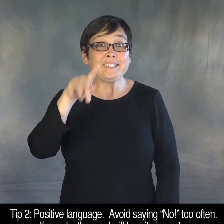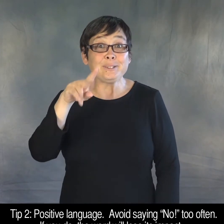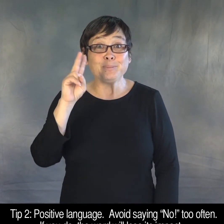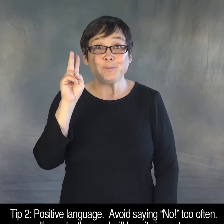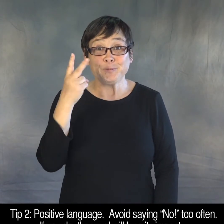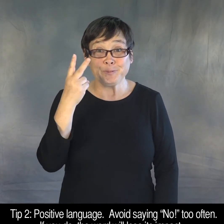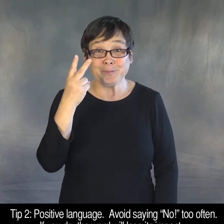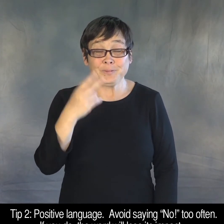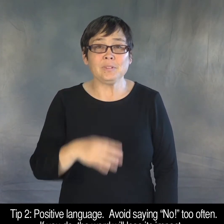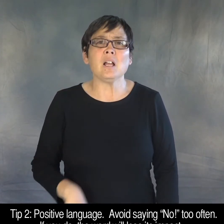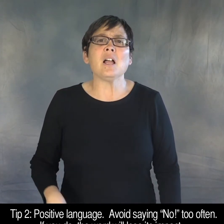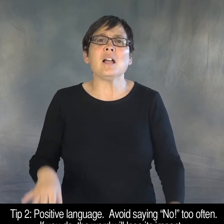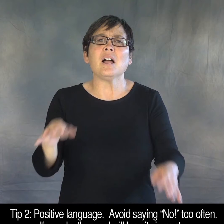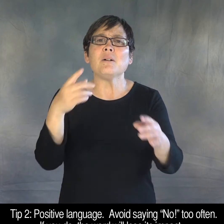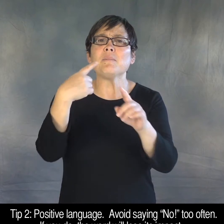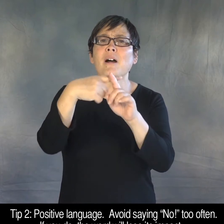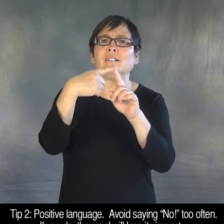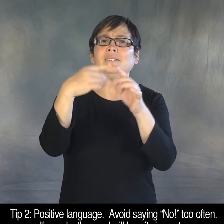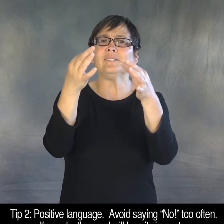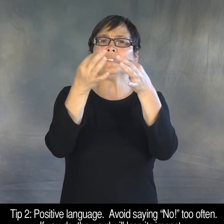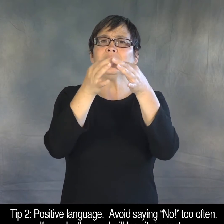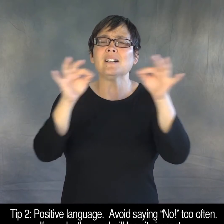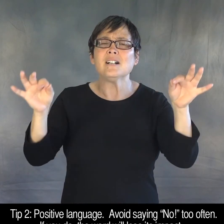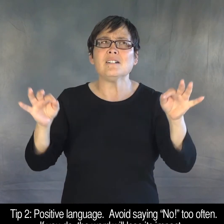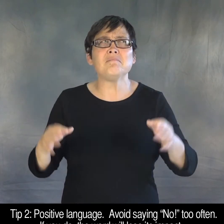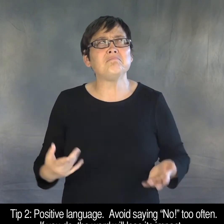Tip 2. Positive language.